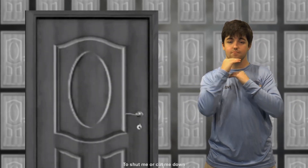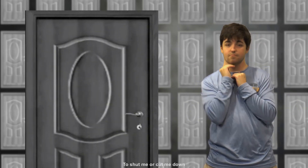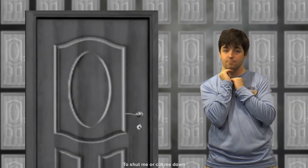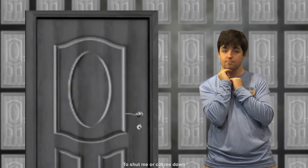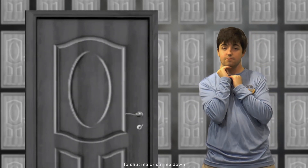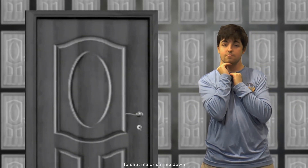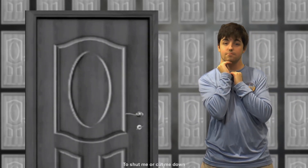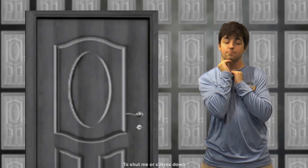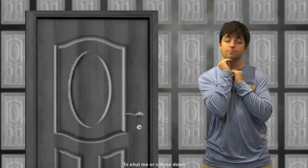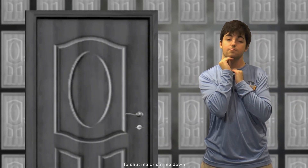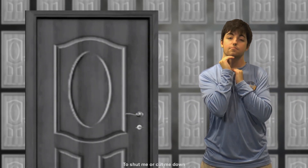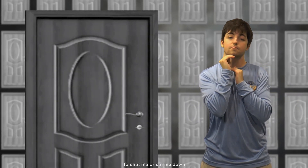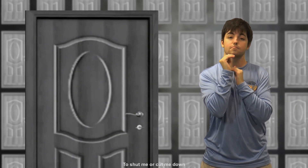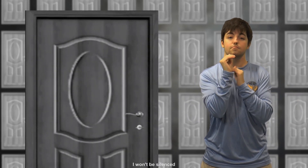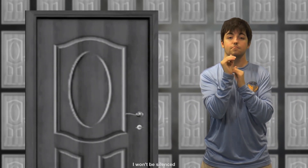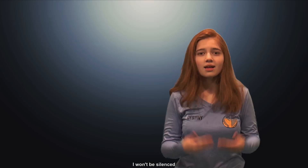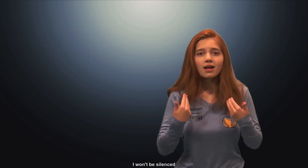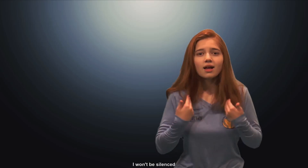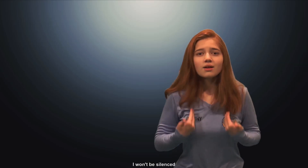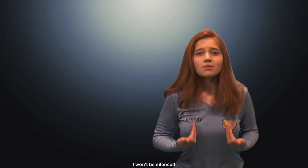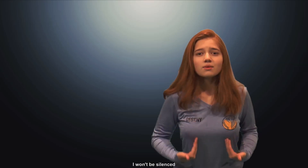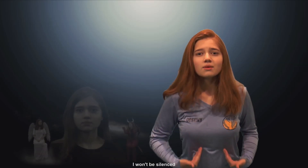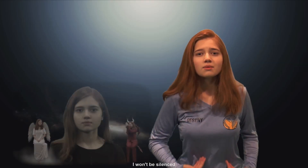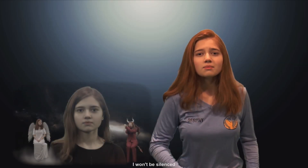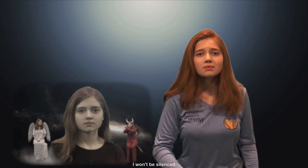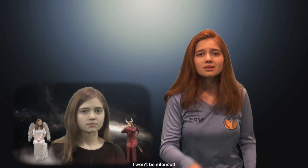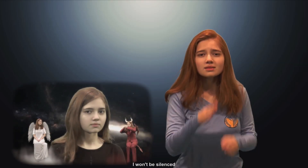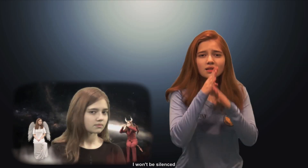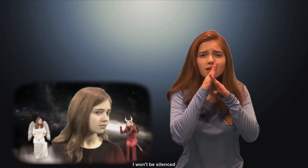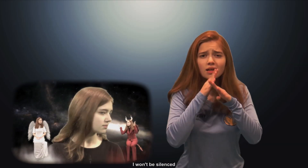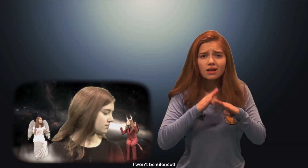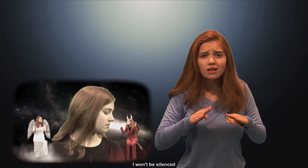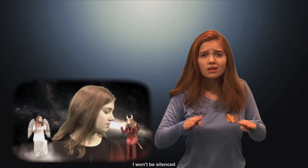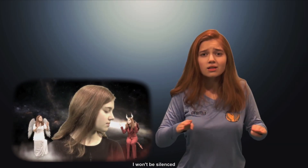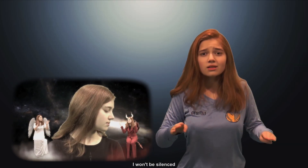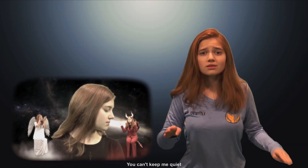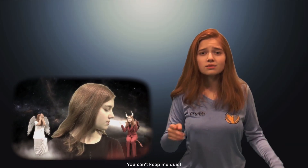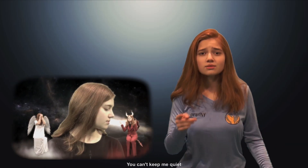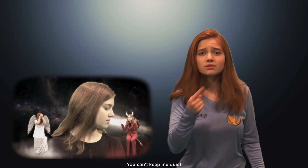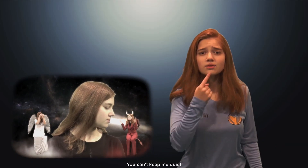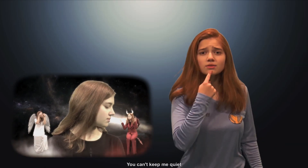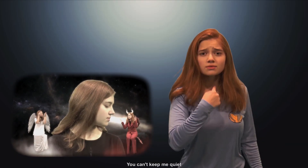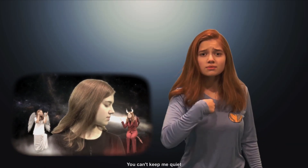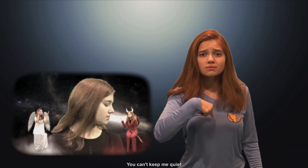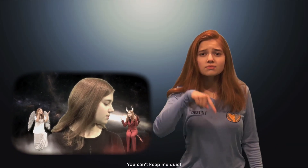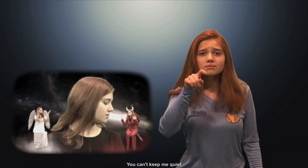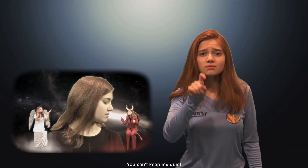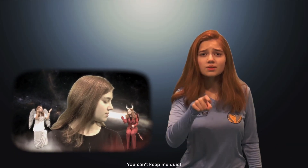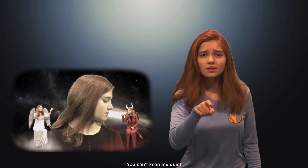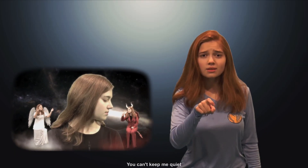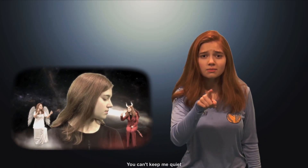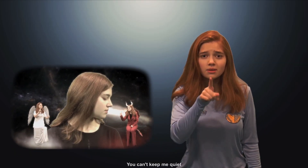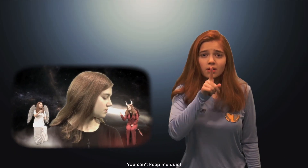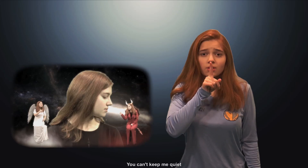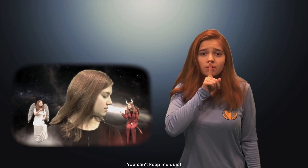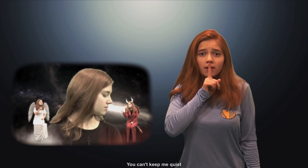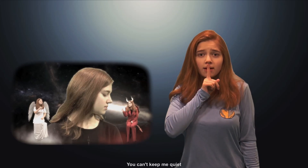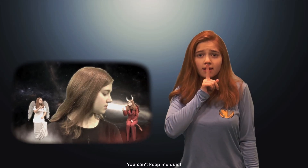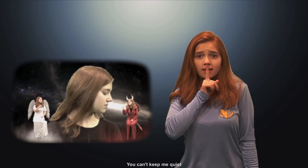I won't be silenced You can't keep me quiet